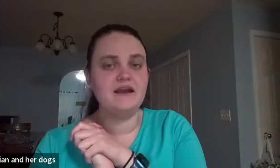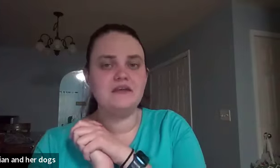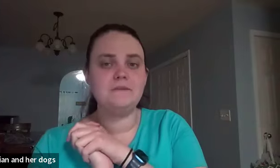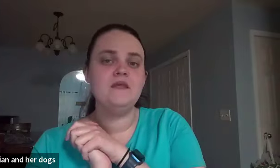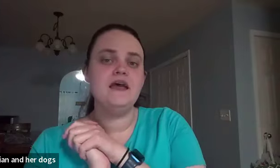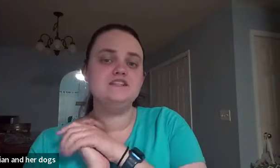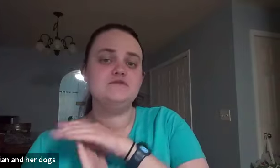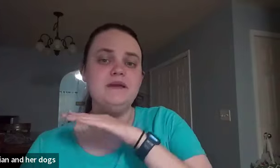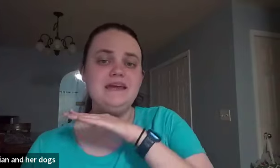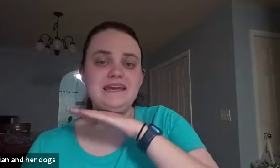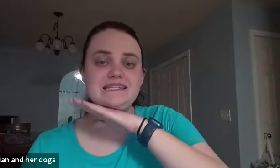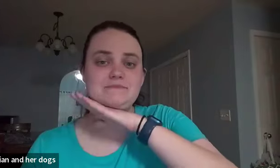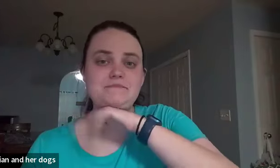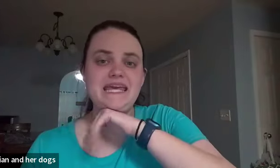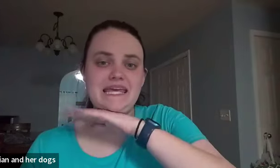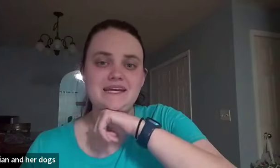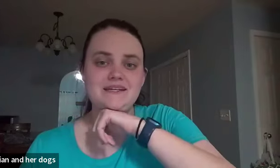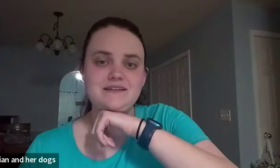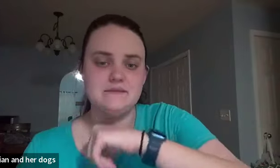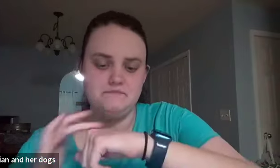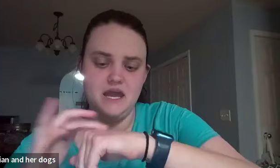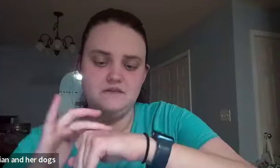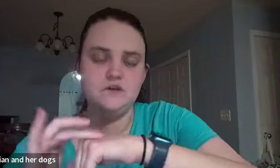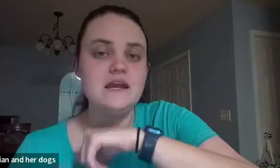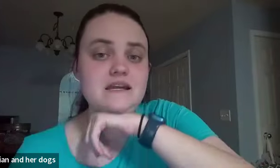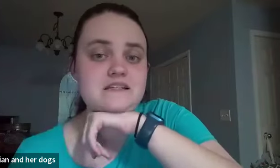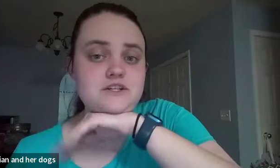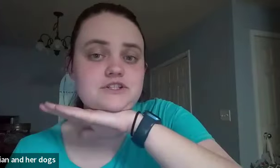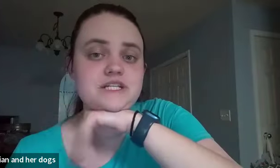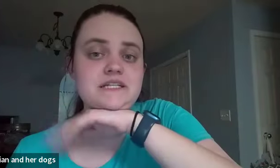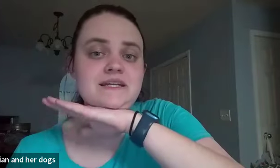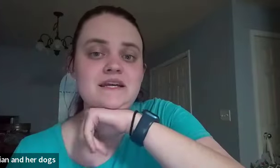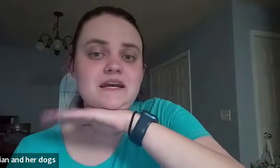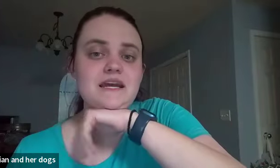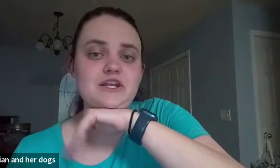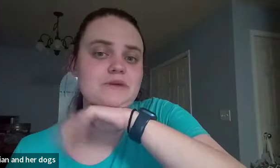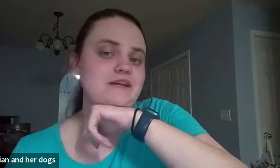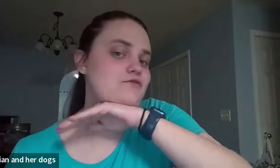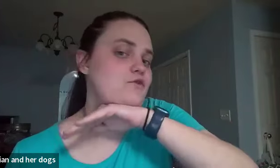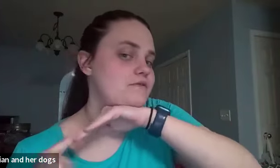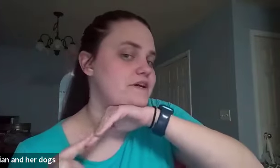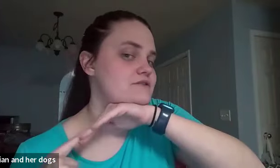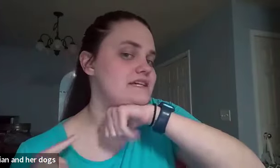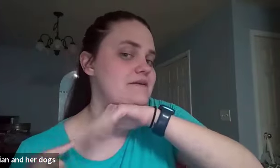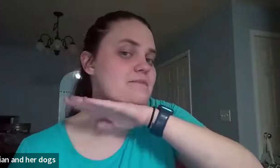kind of thing. And so for pig, it's pig. The back of your hand is under your chin, and you bring your 4 fingers in.